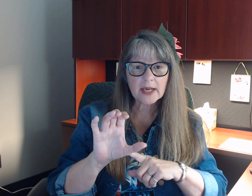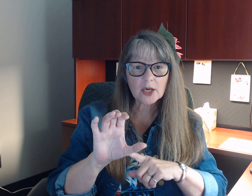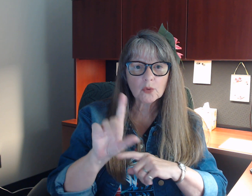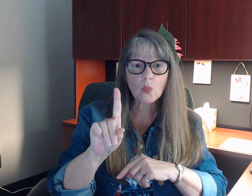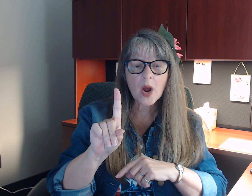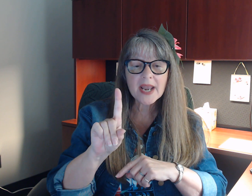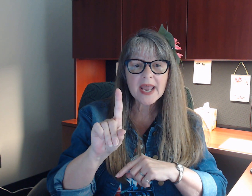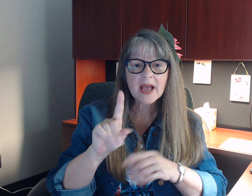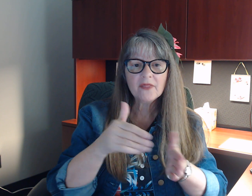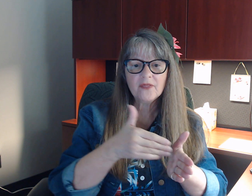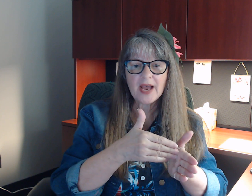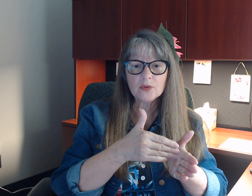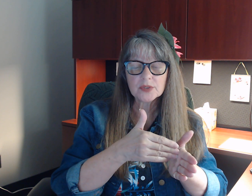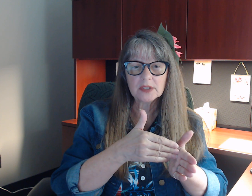900? 1,000.